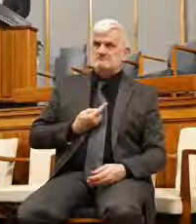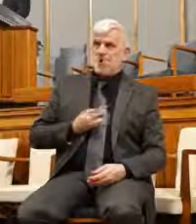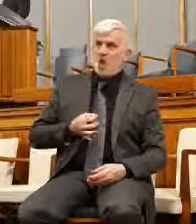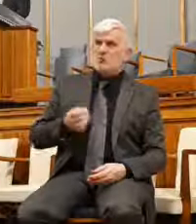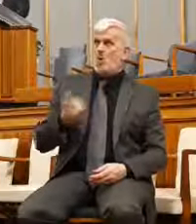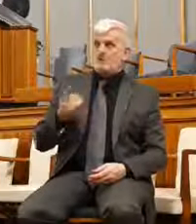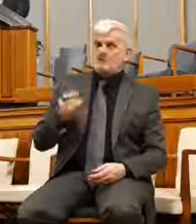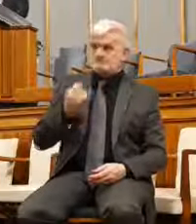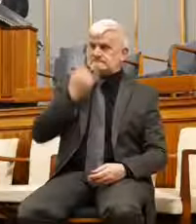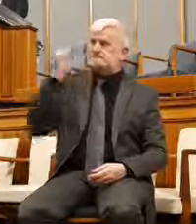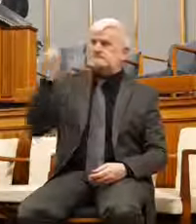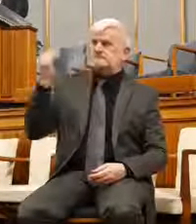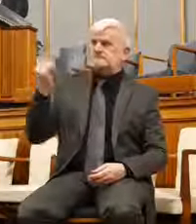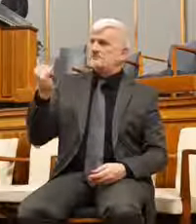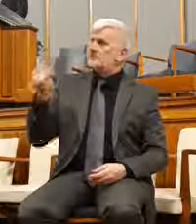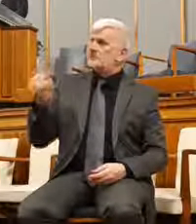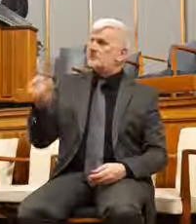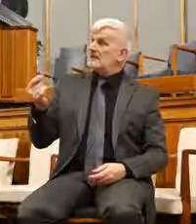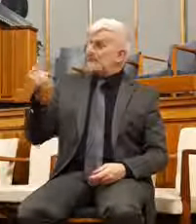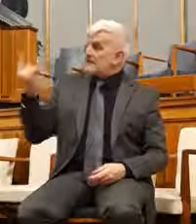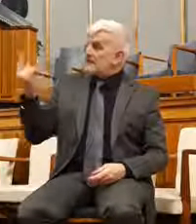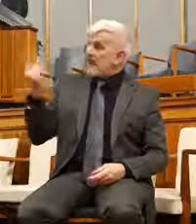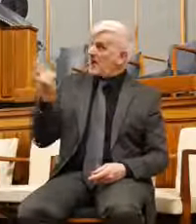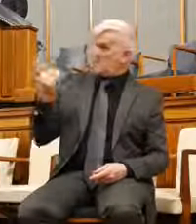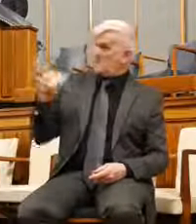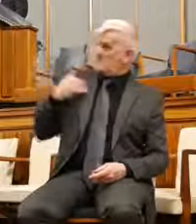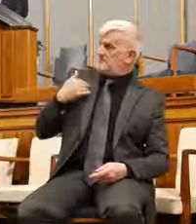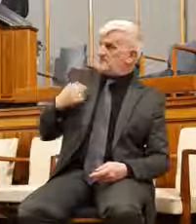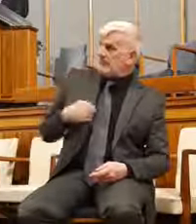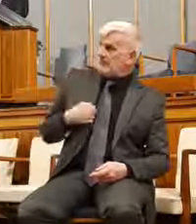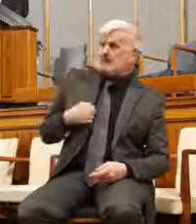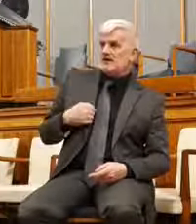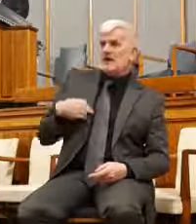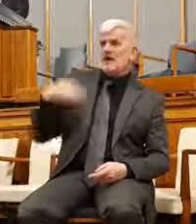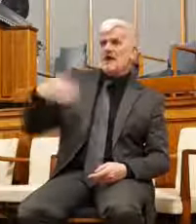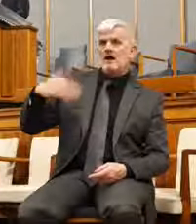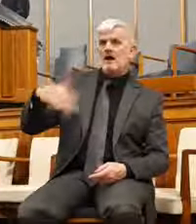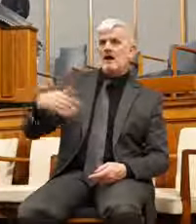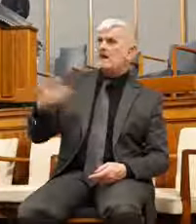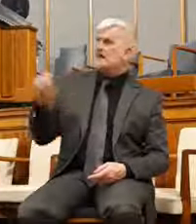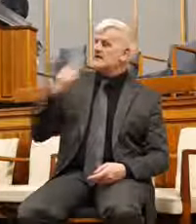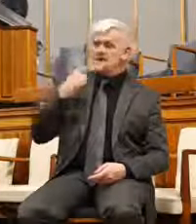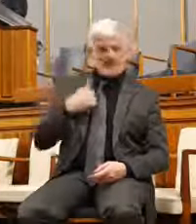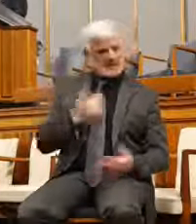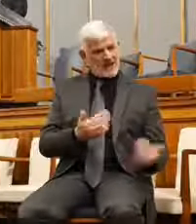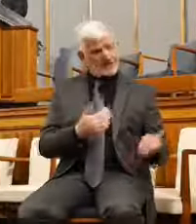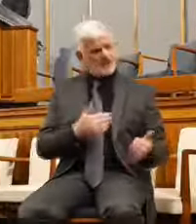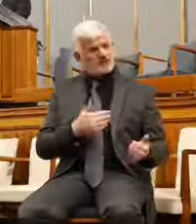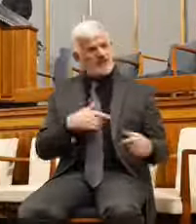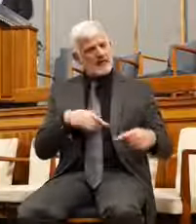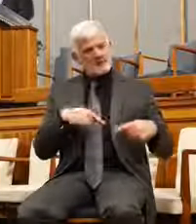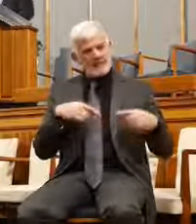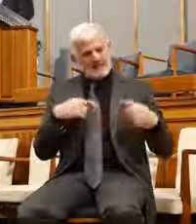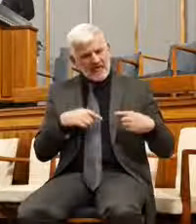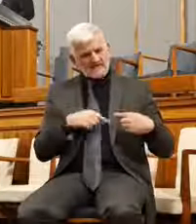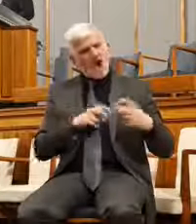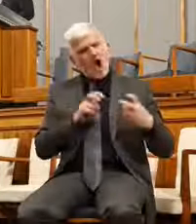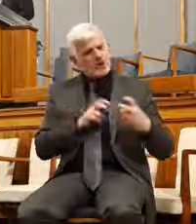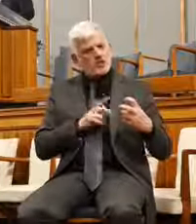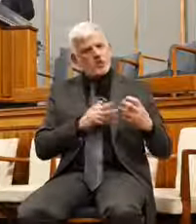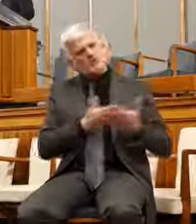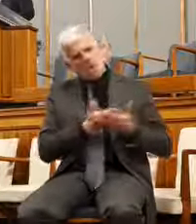doing? Appealing in such a kindly way to us. Come now and let us argue together. I will